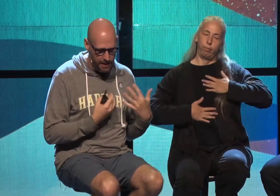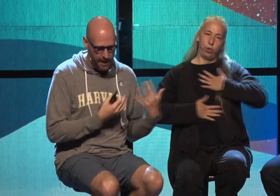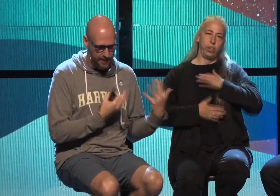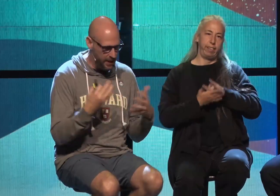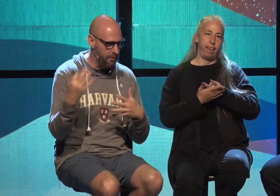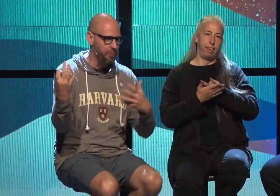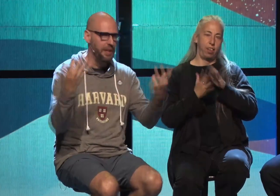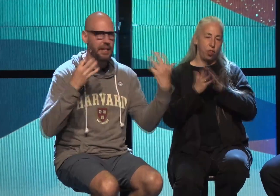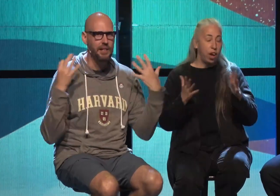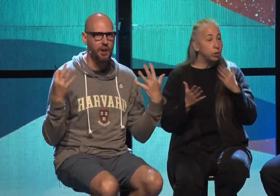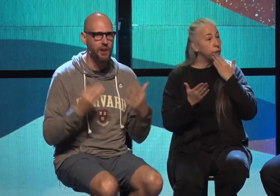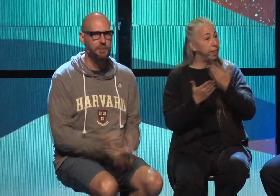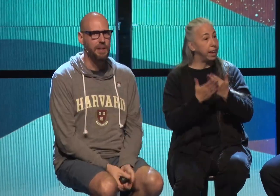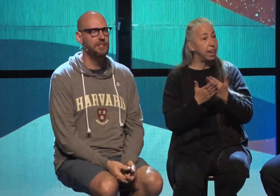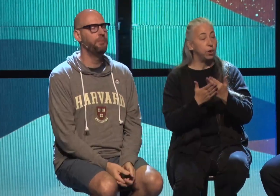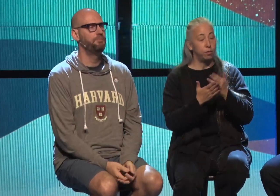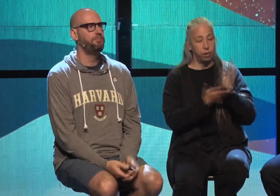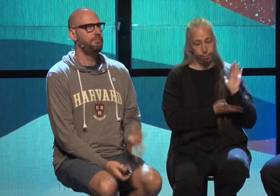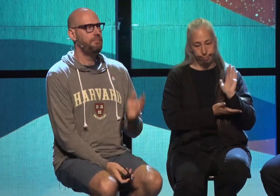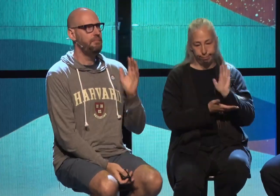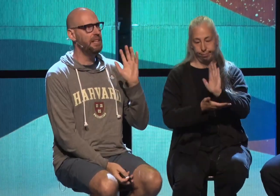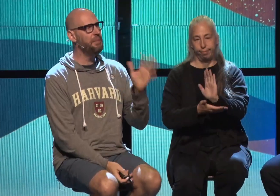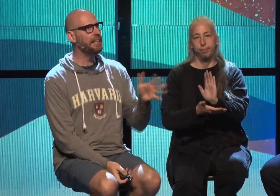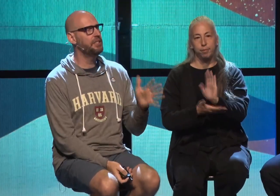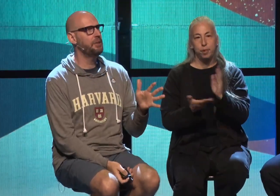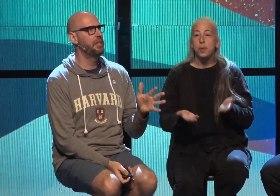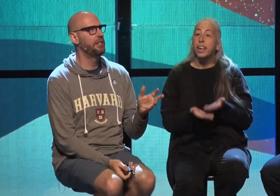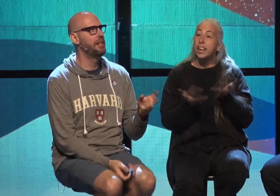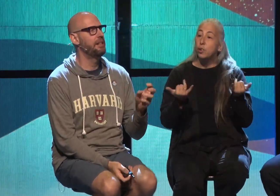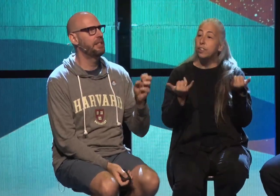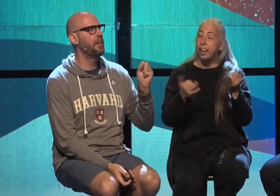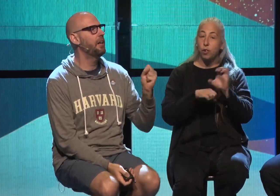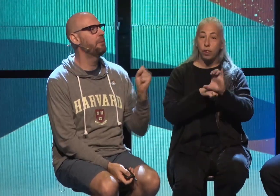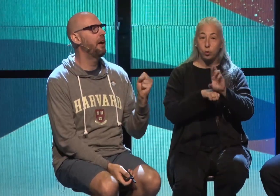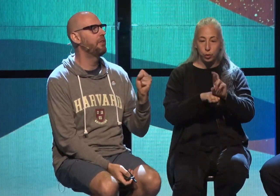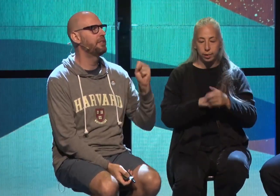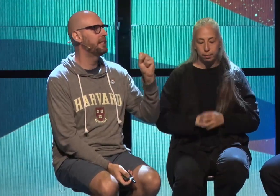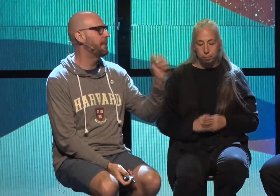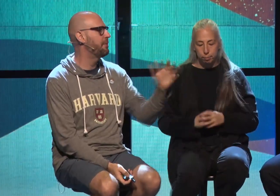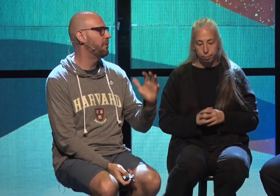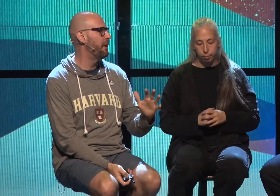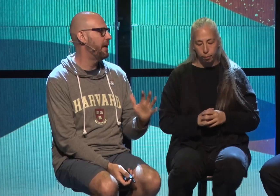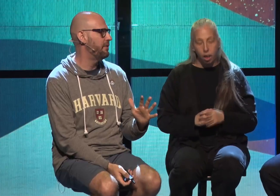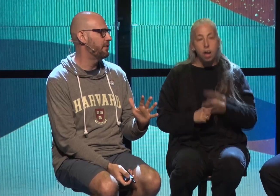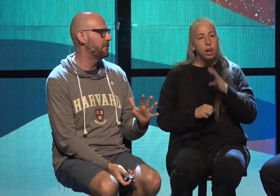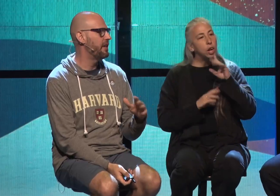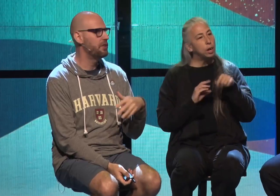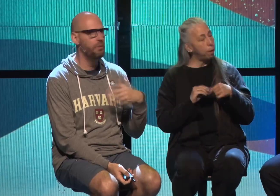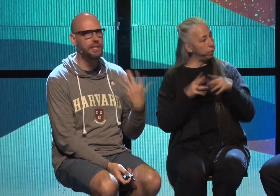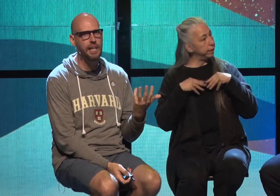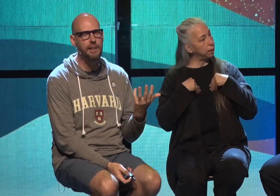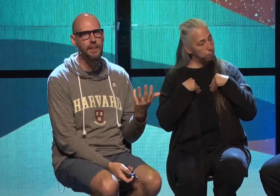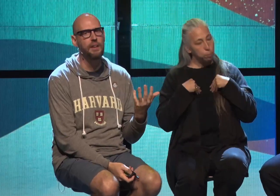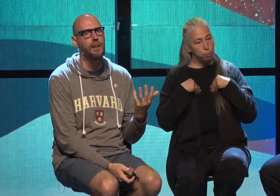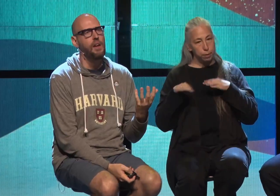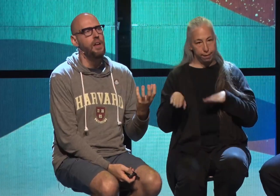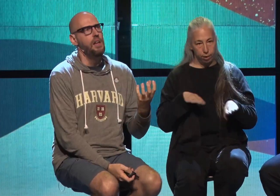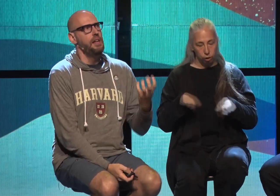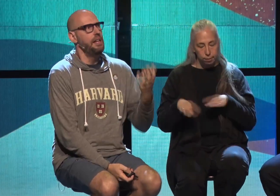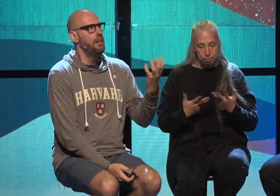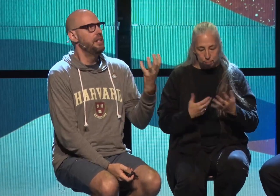thank you. And thank you for bringing that into our space. So let me ask this question. Let's talk about those acceptable behaviors, right? So we said